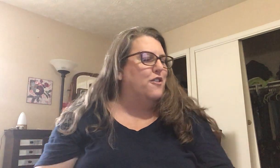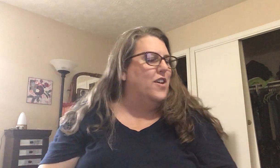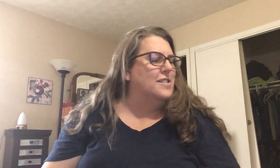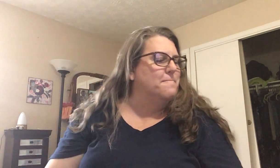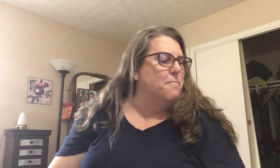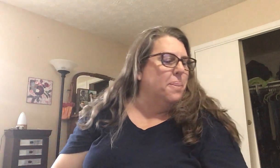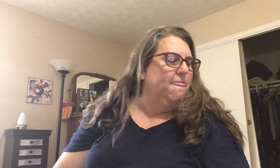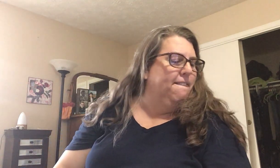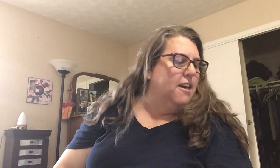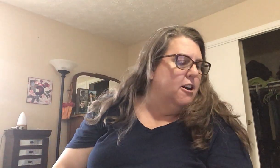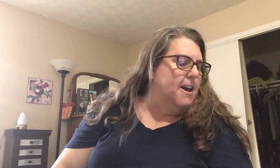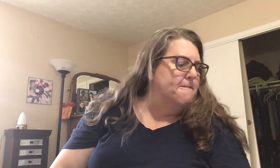face. Okay.